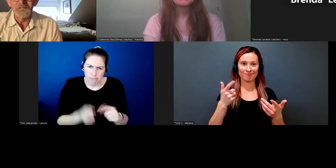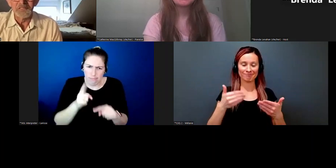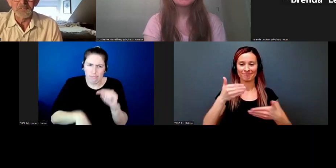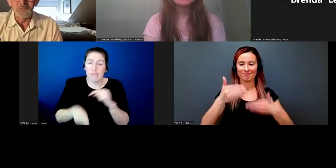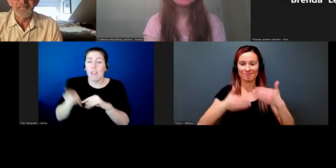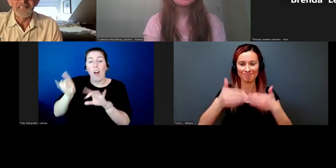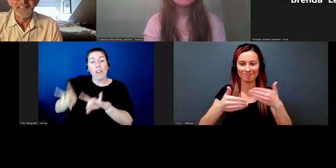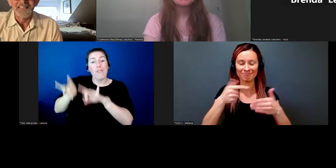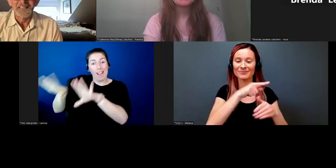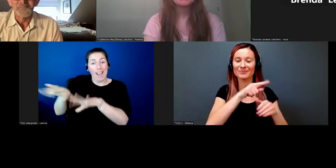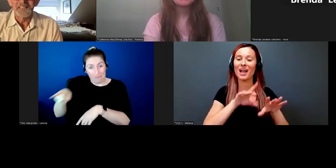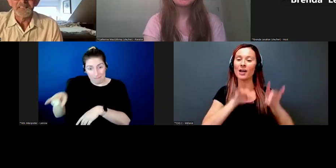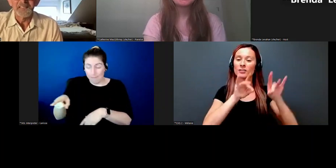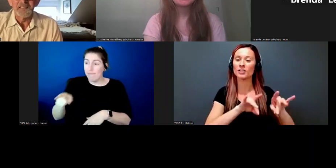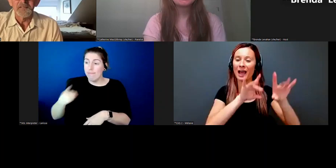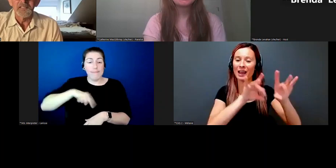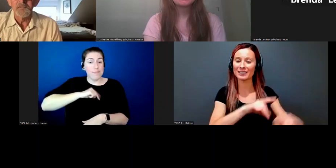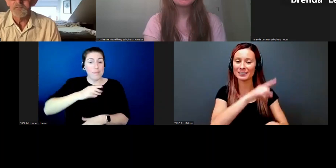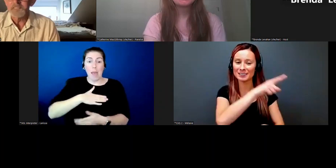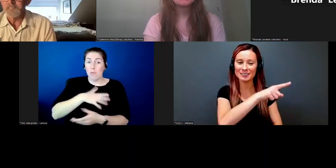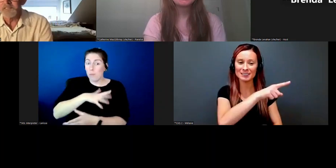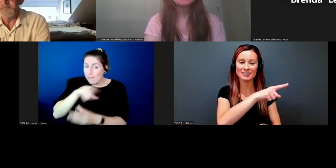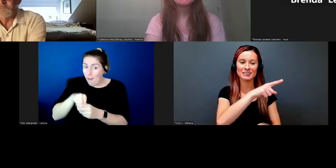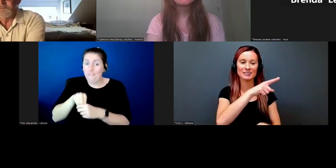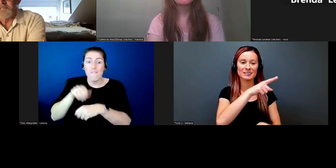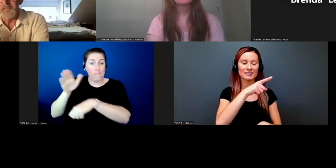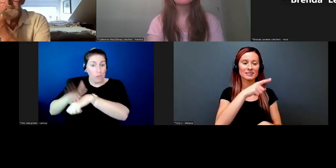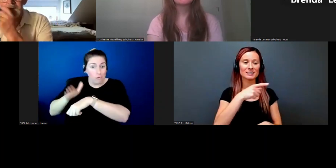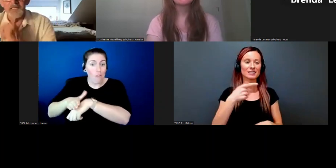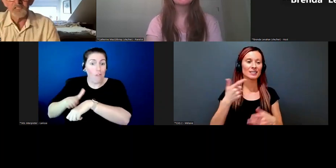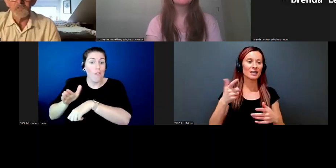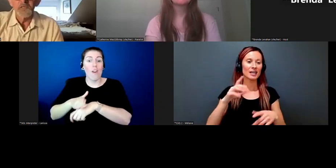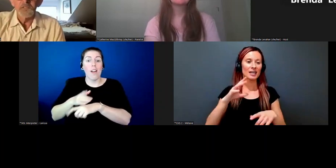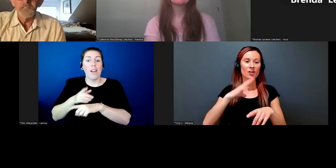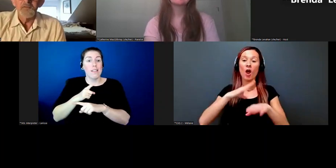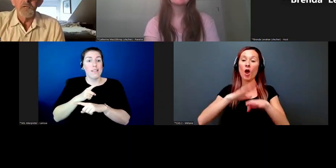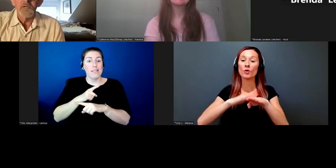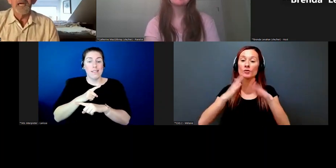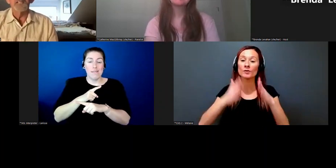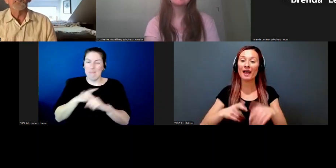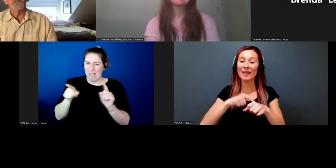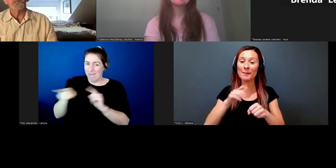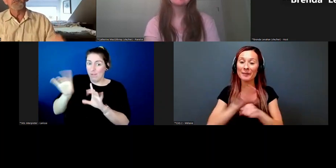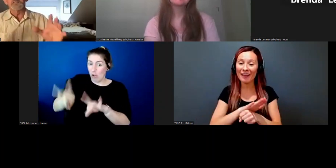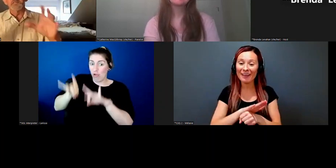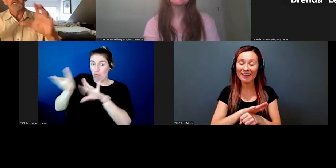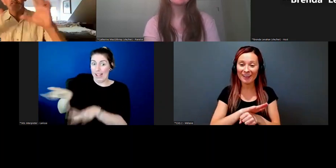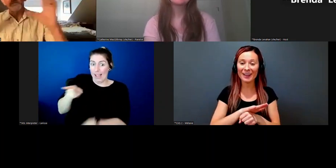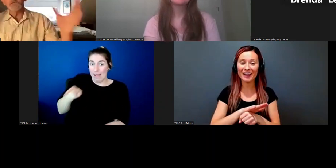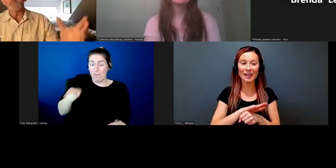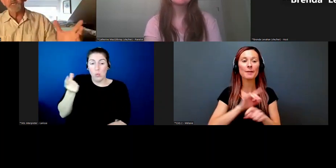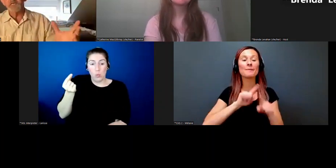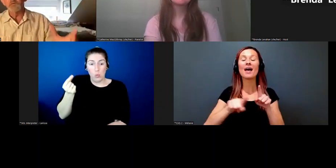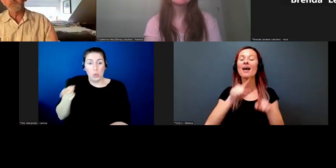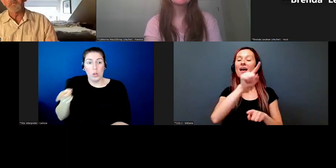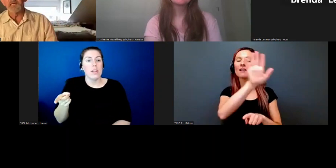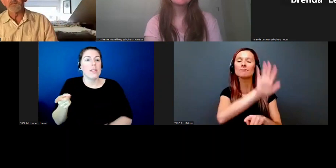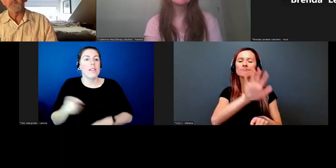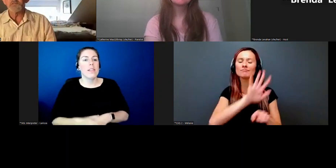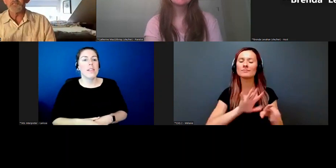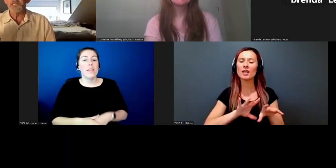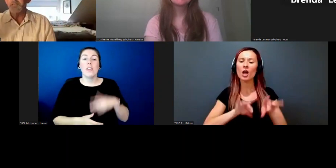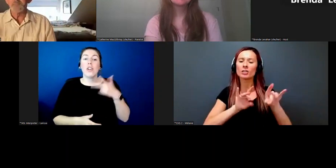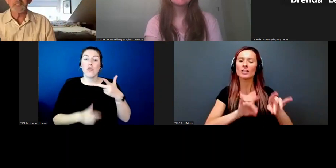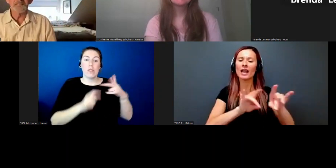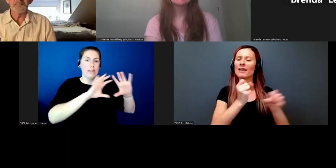consult along the way. But I think in Australia, what they managed to do was they got 3 big groups together. So